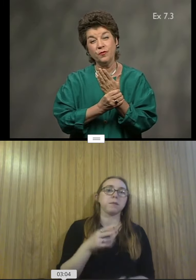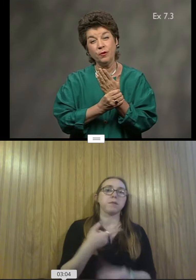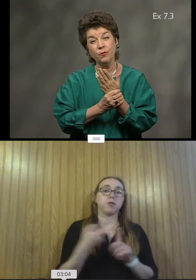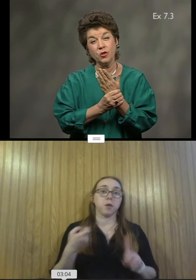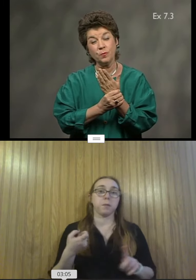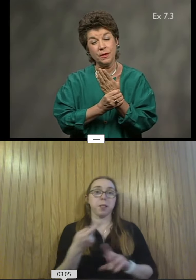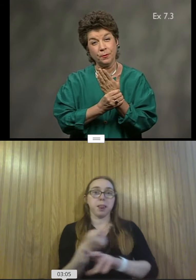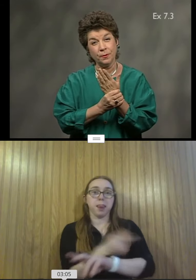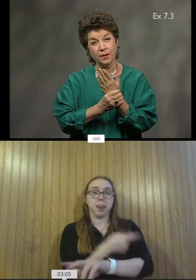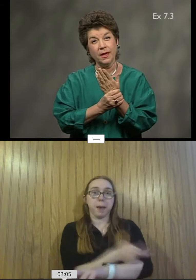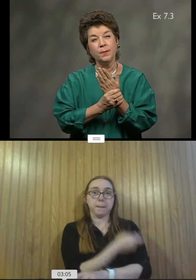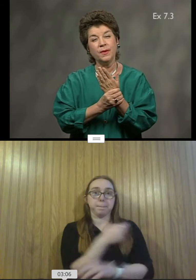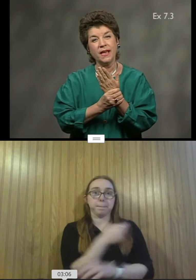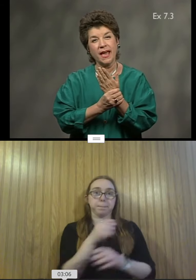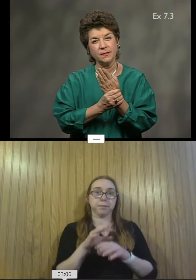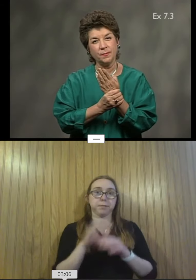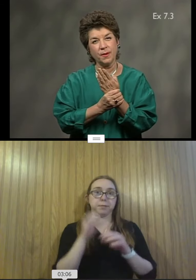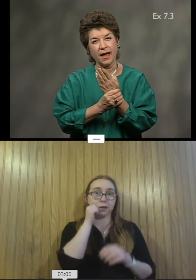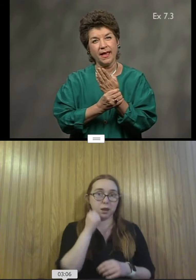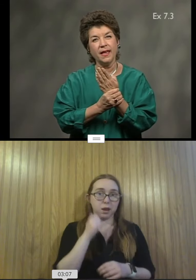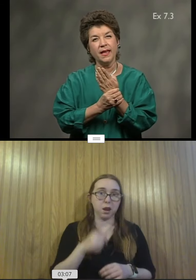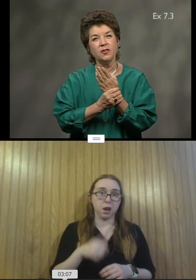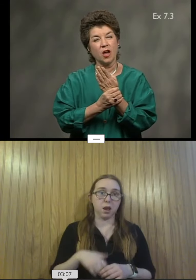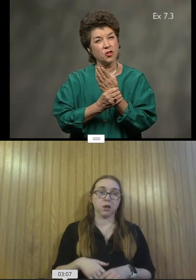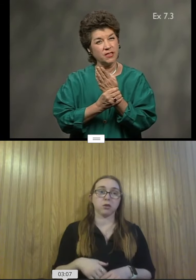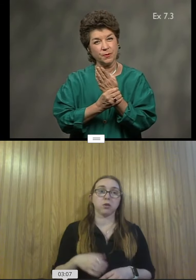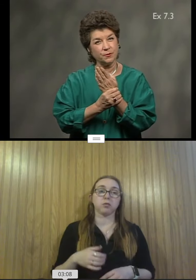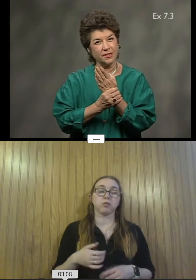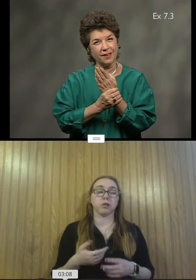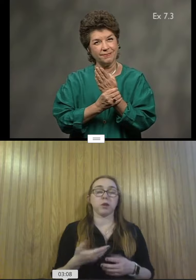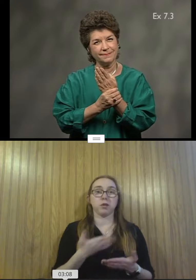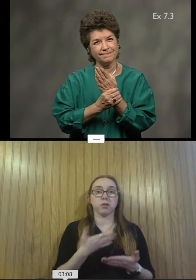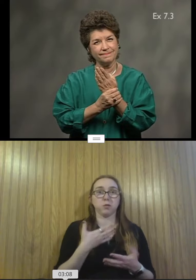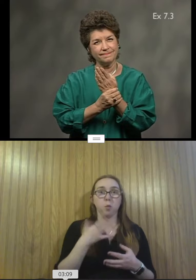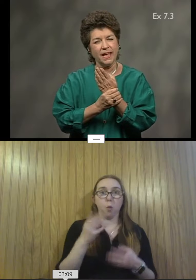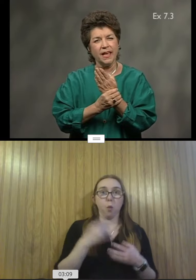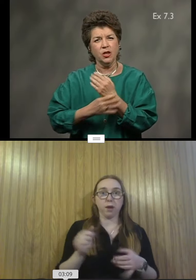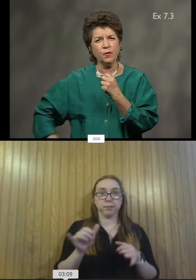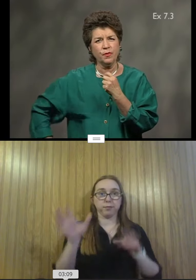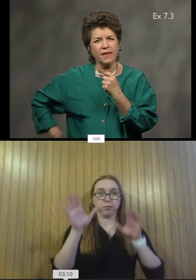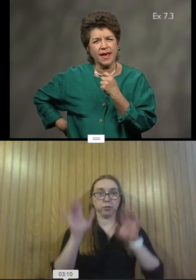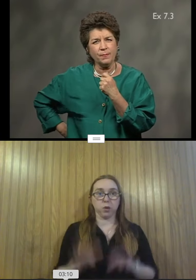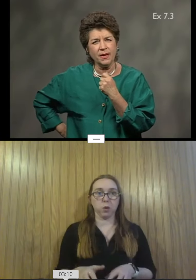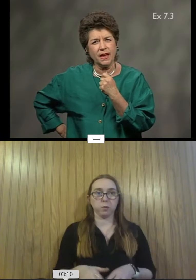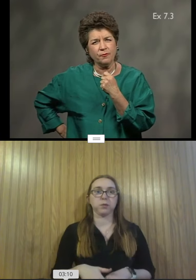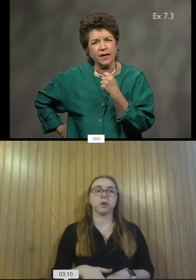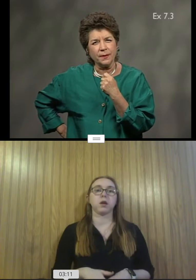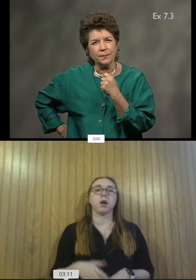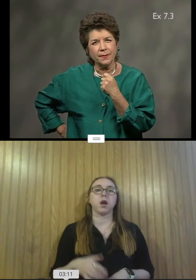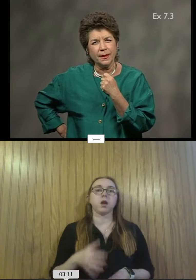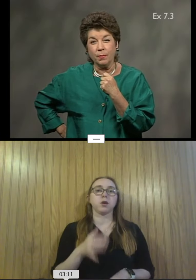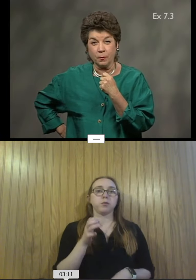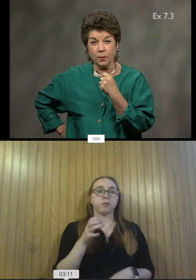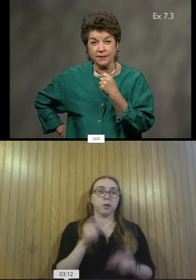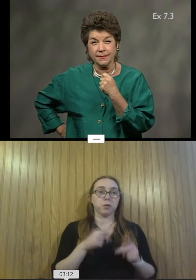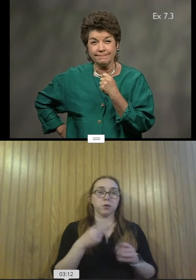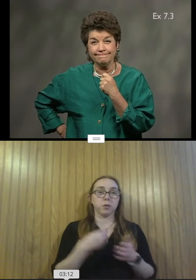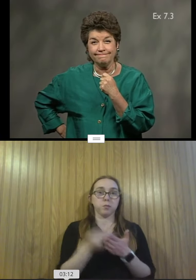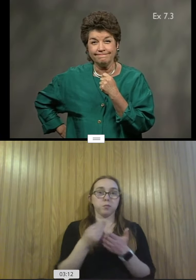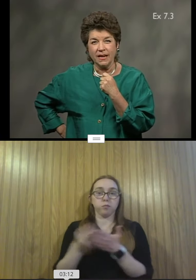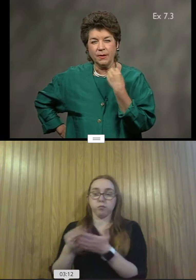So very rich people began to buy John Shakespeare's gloves. You would think that'd be enough for him, but it